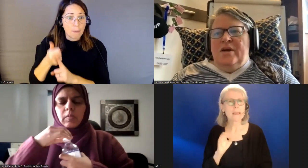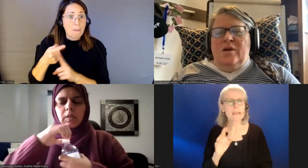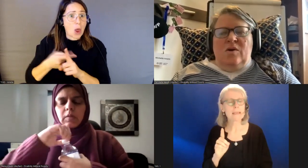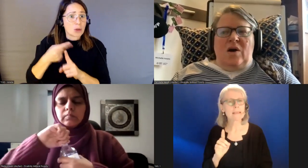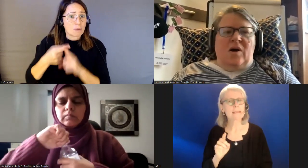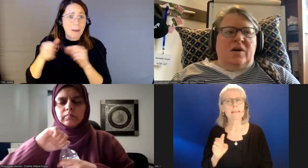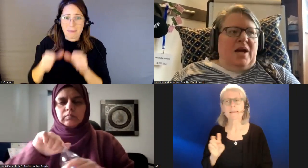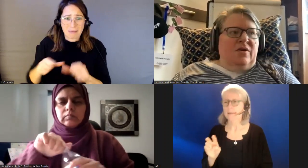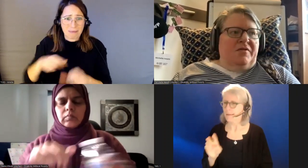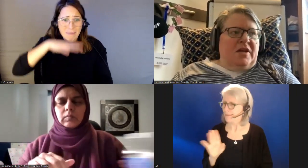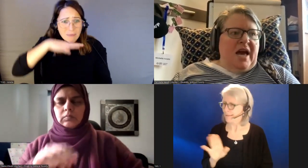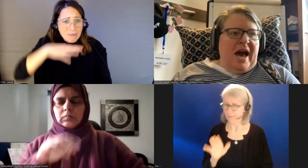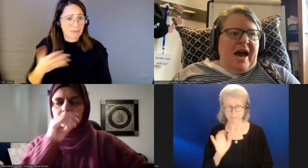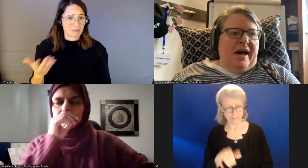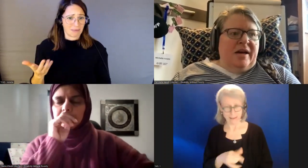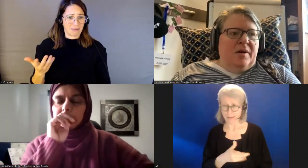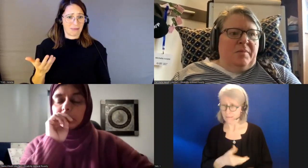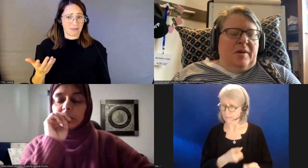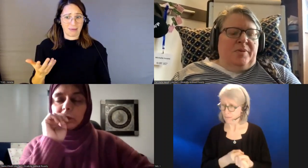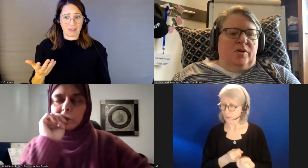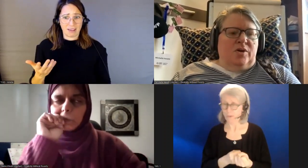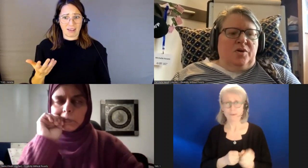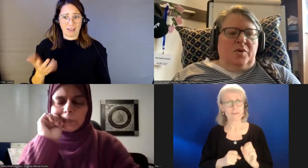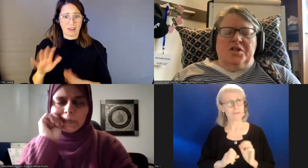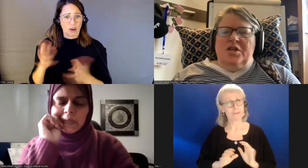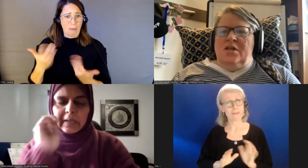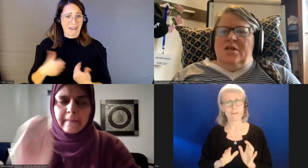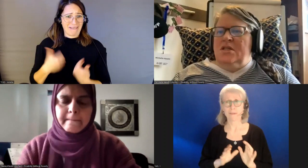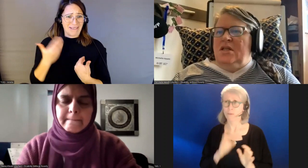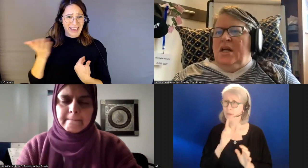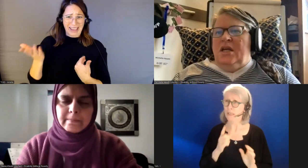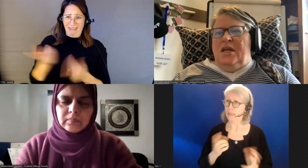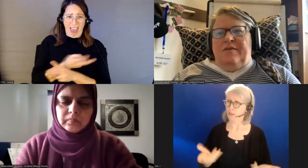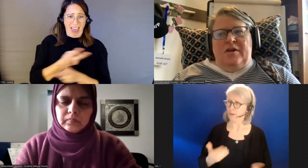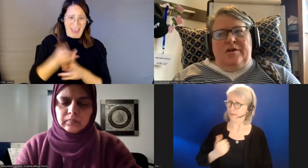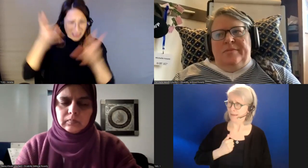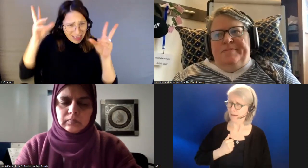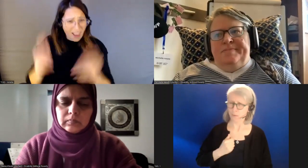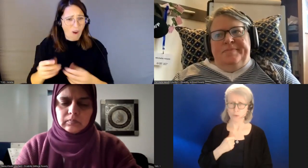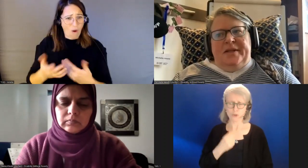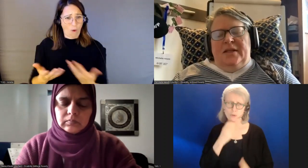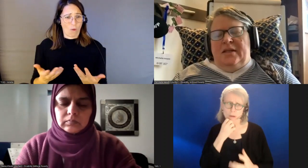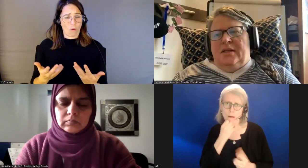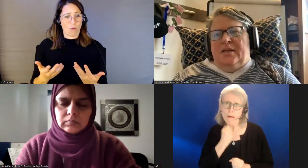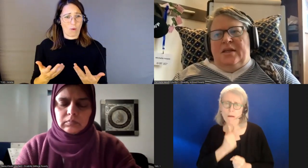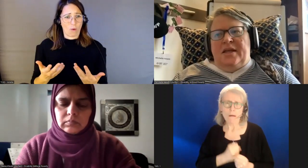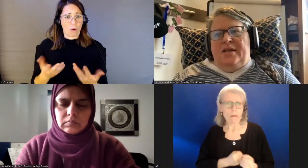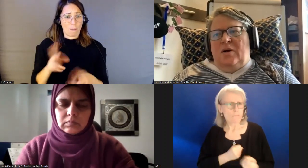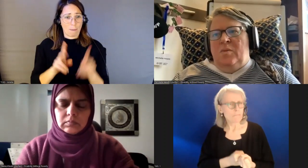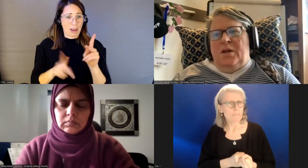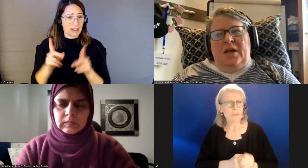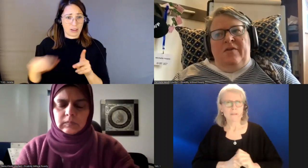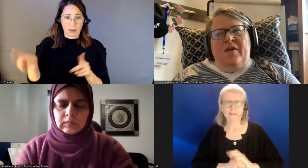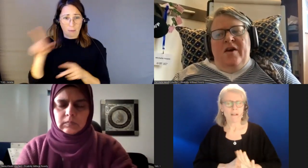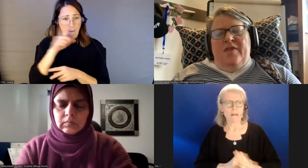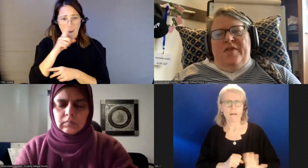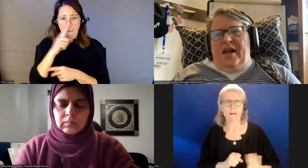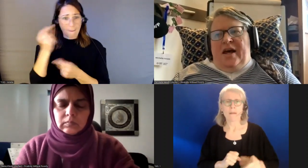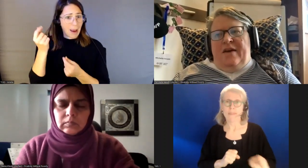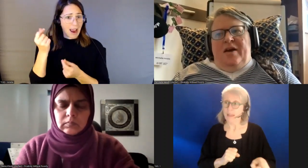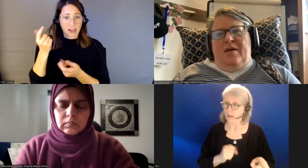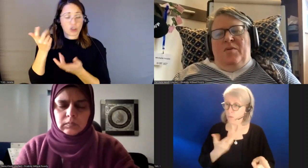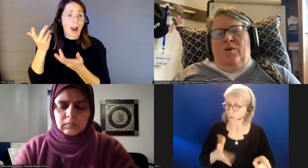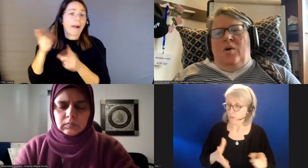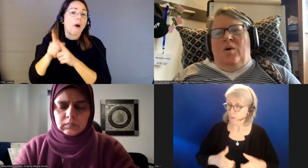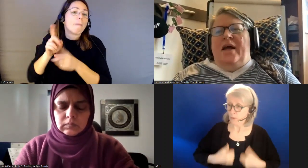who can't get enough care, people who are just giving up, that they don't want to live